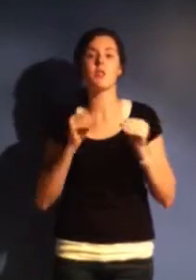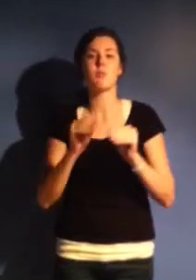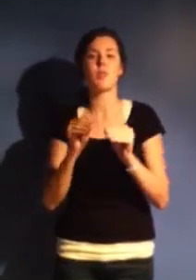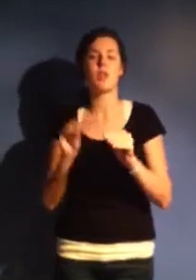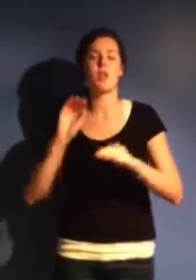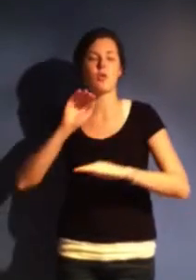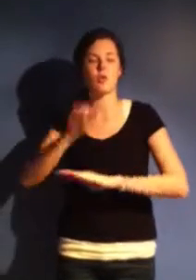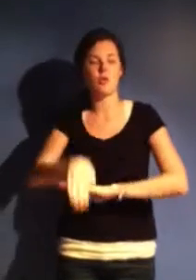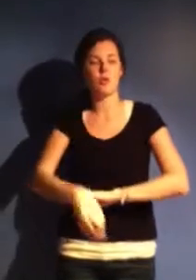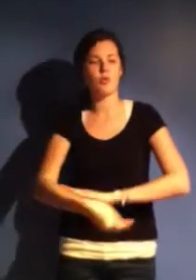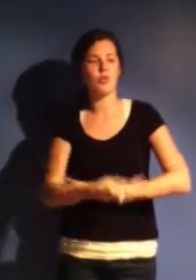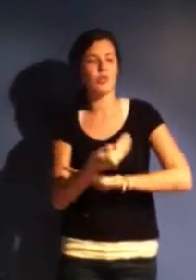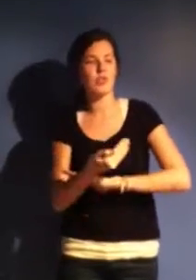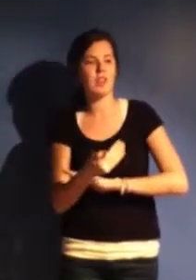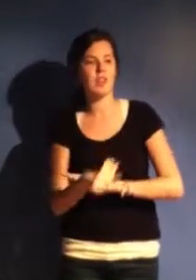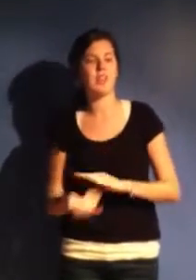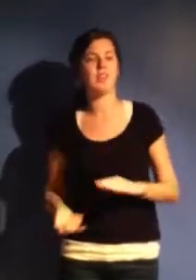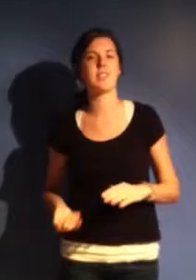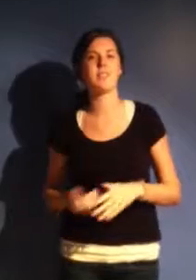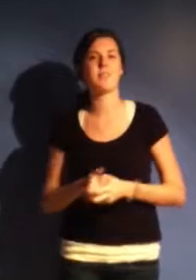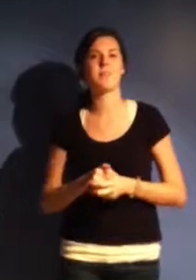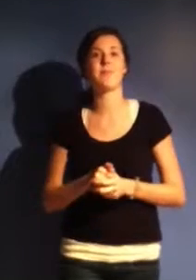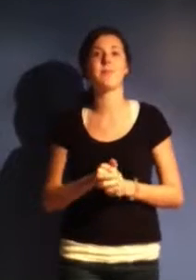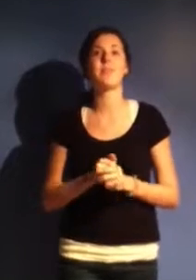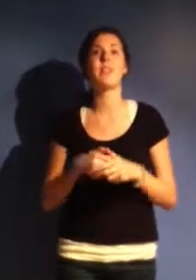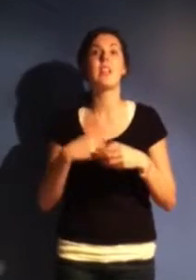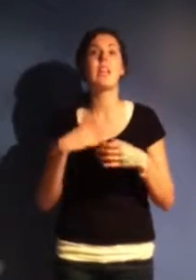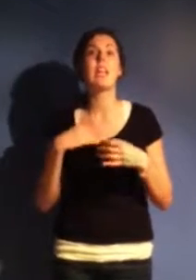When you remove the phyllo dough from the refrigerator, you will need